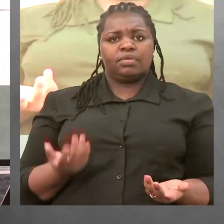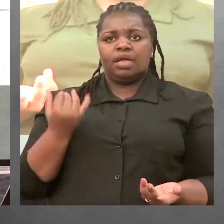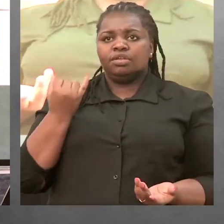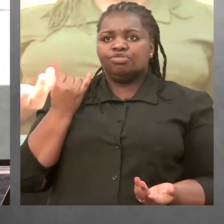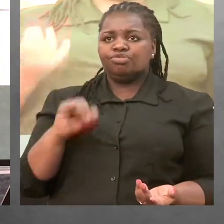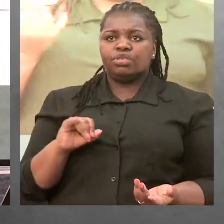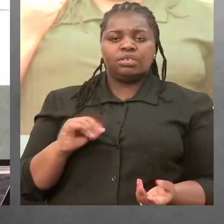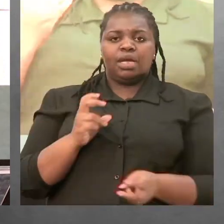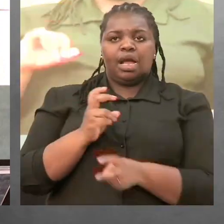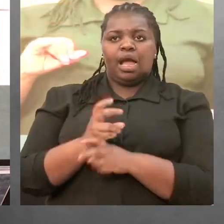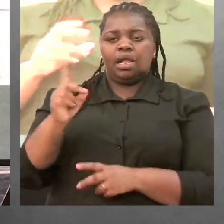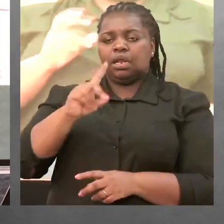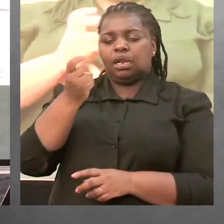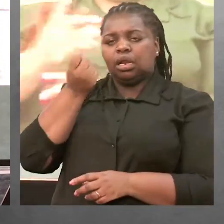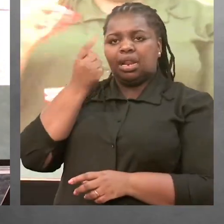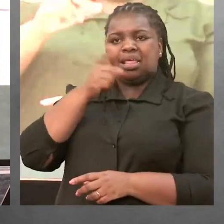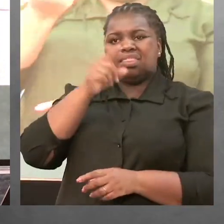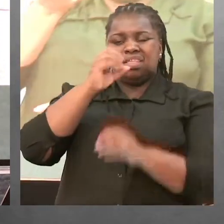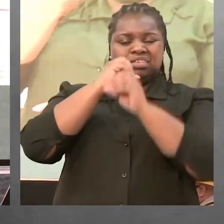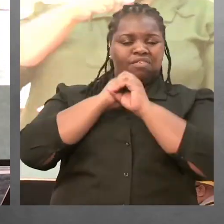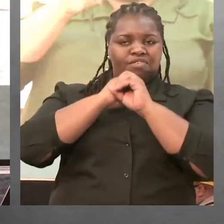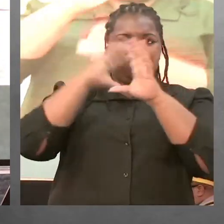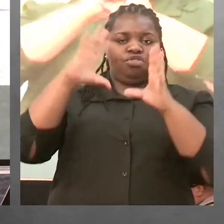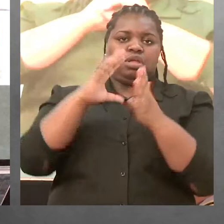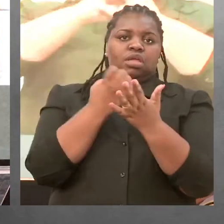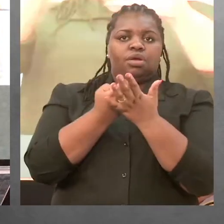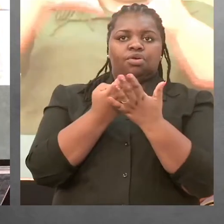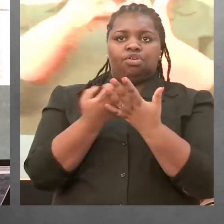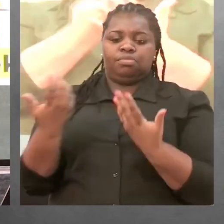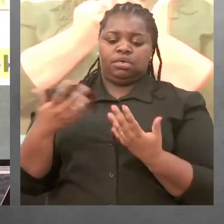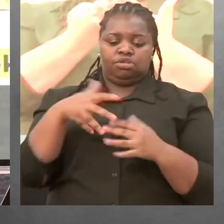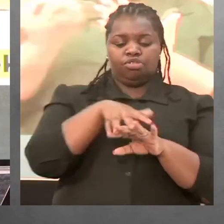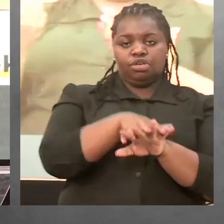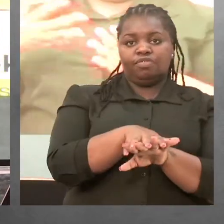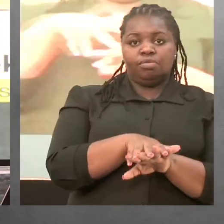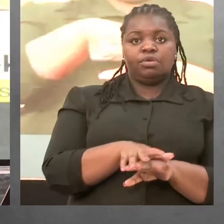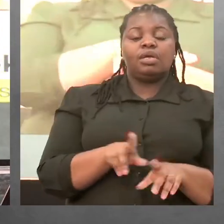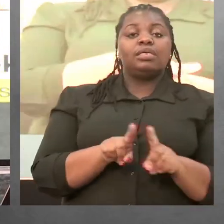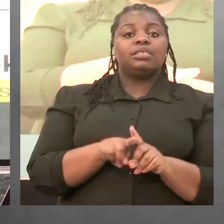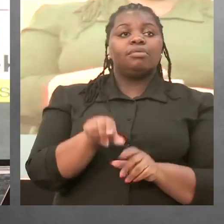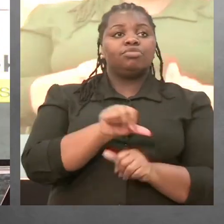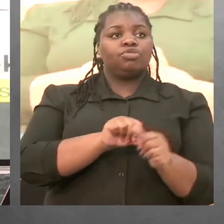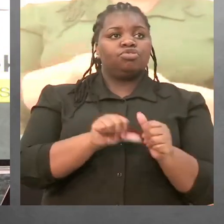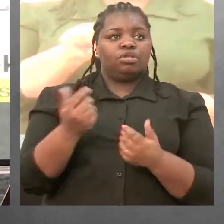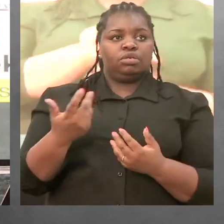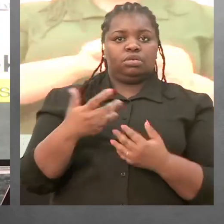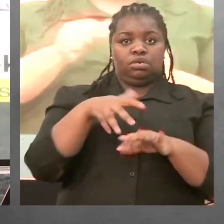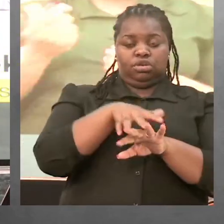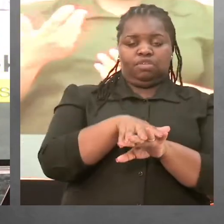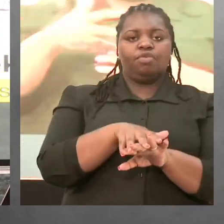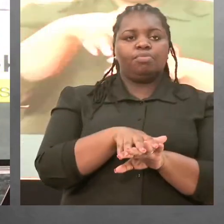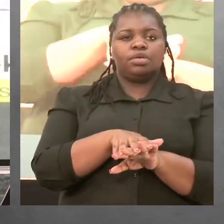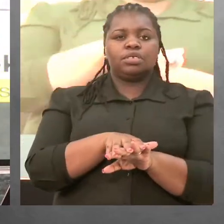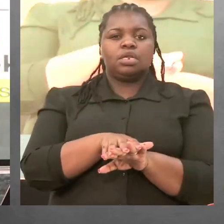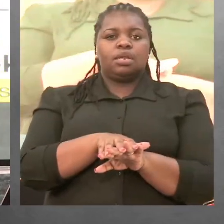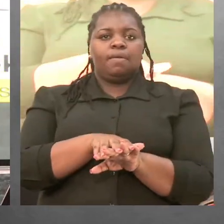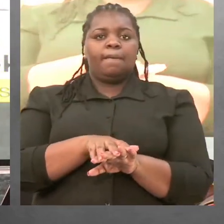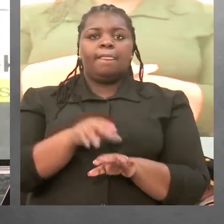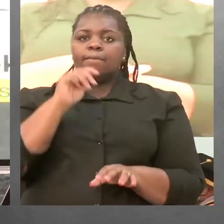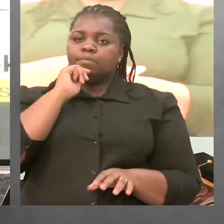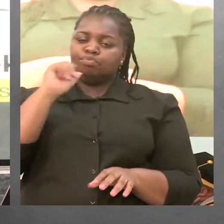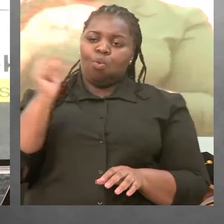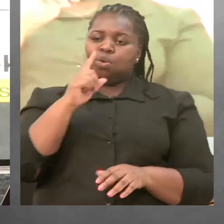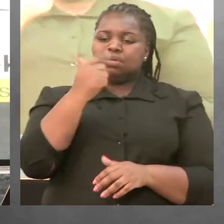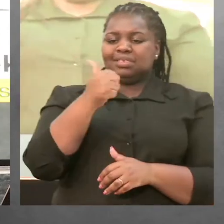been able to realize this vision of economic transformation and social transformation in all of these